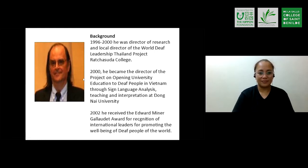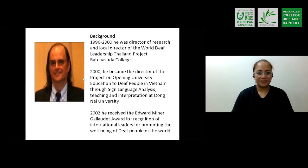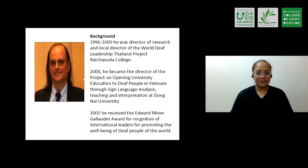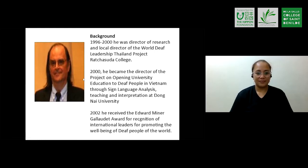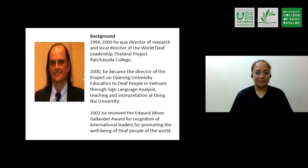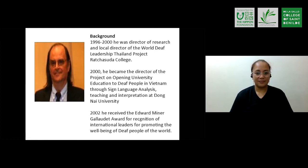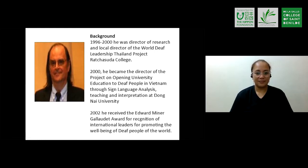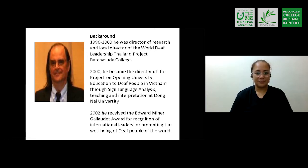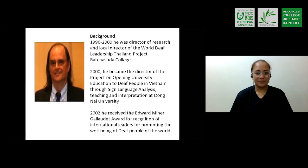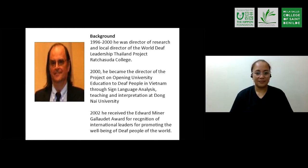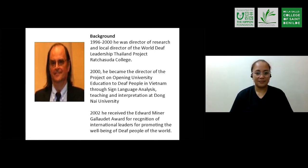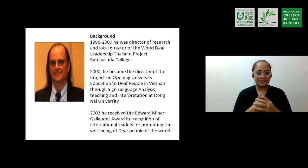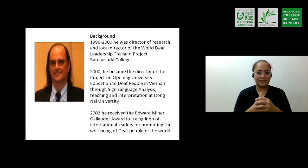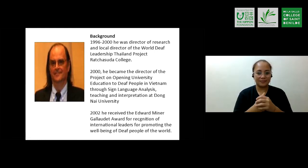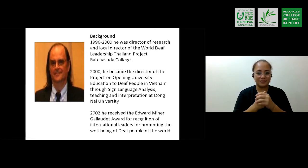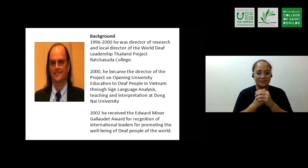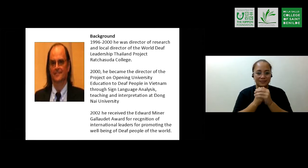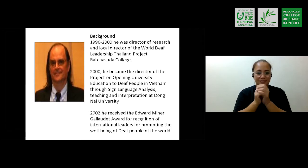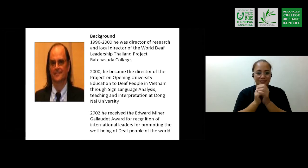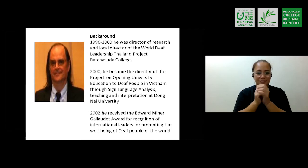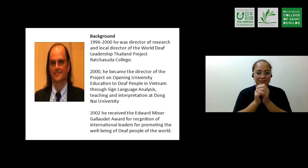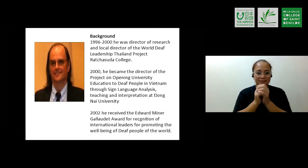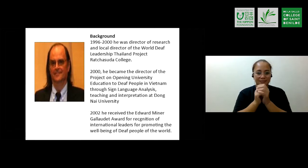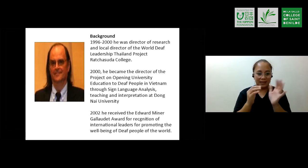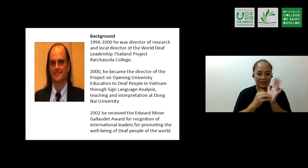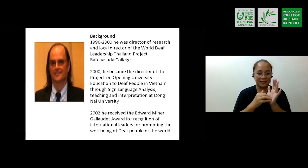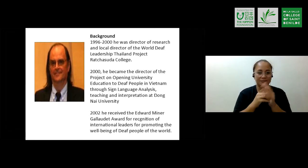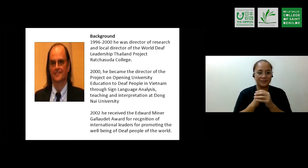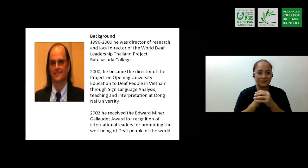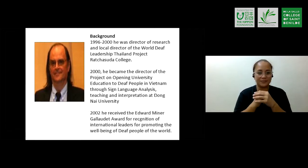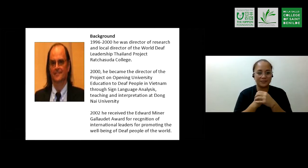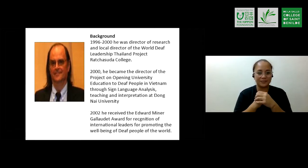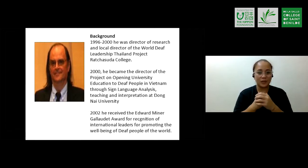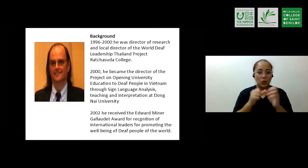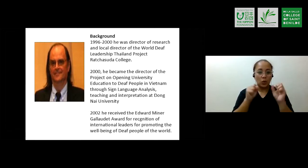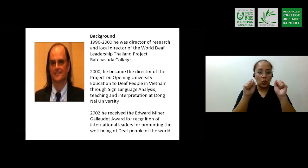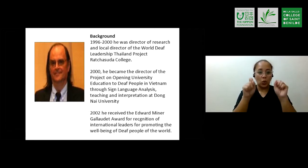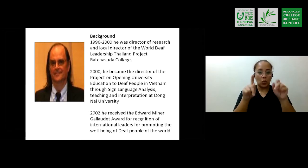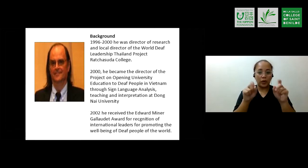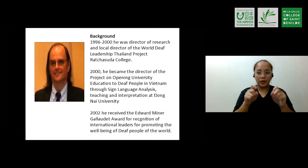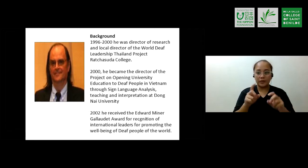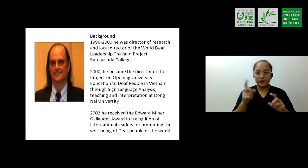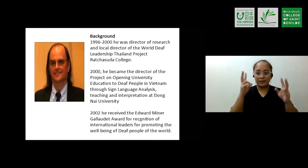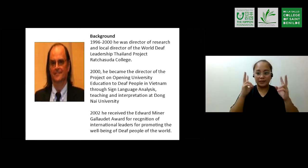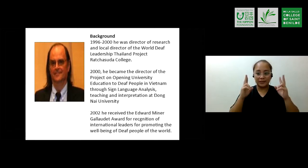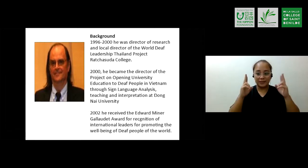Sorry, can you do it again? Yes, no problem. Okay, this is the sign.